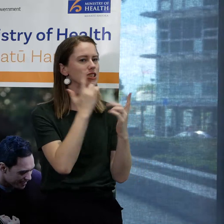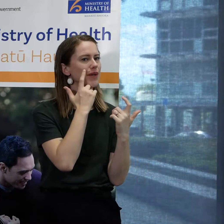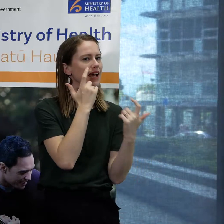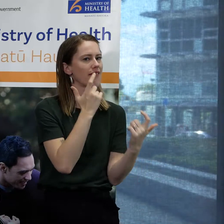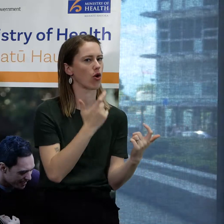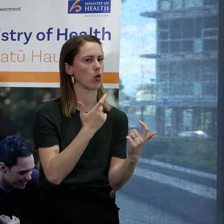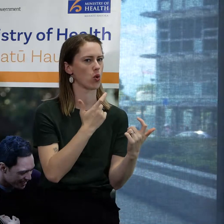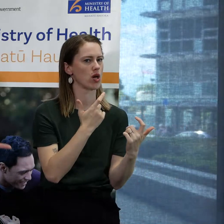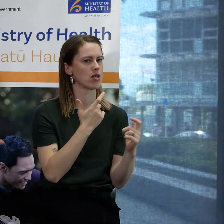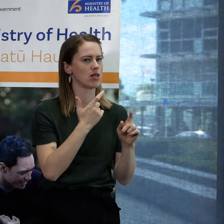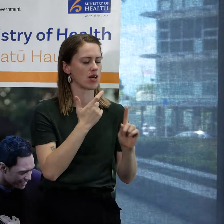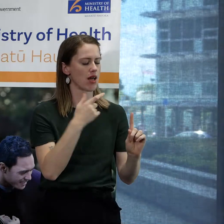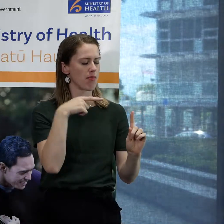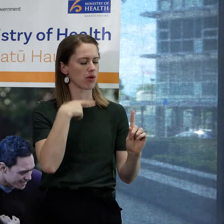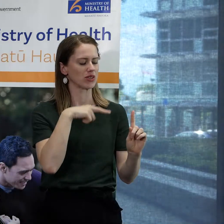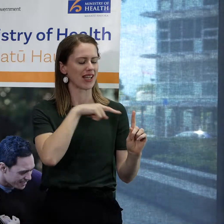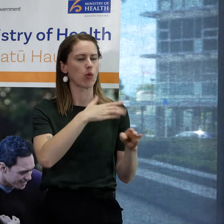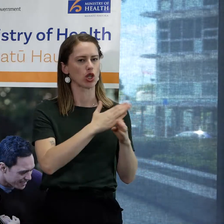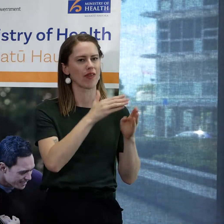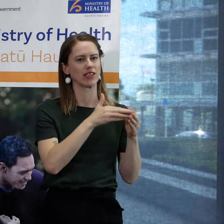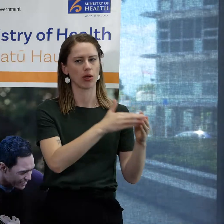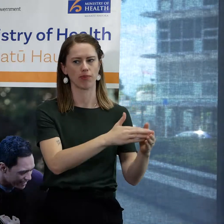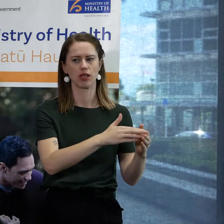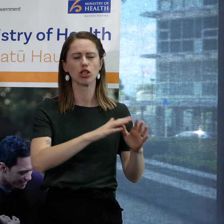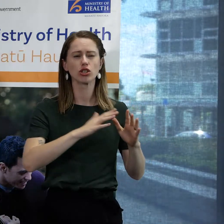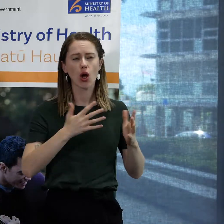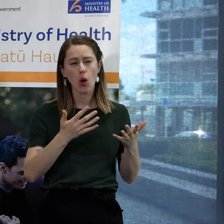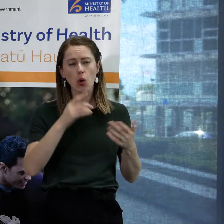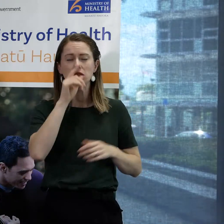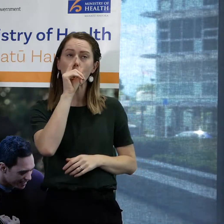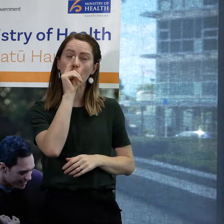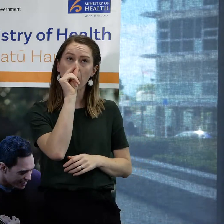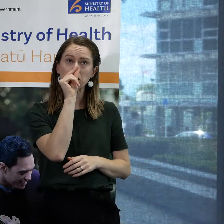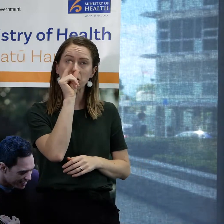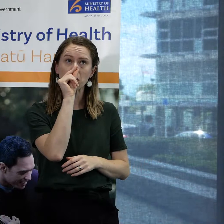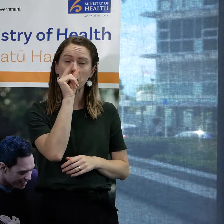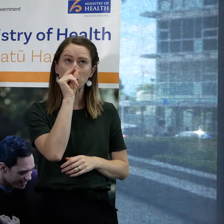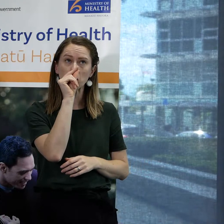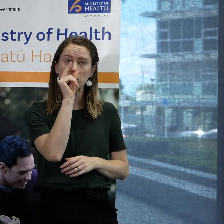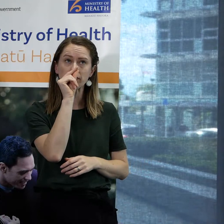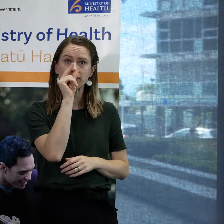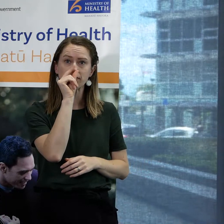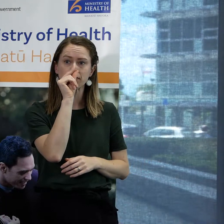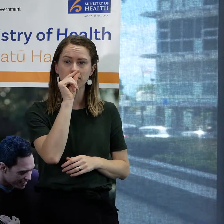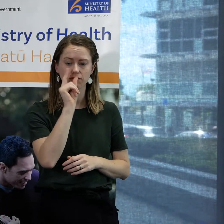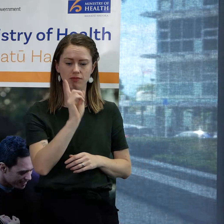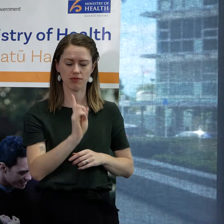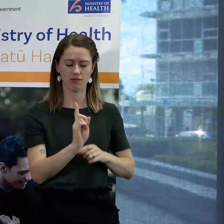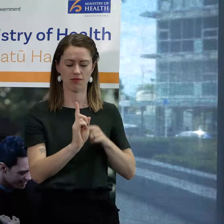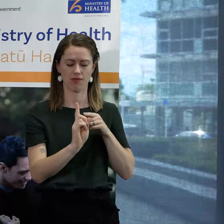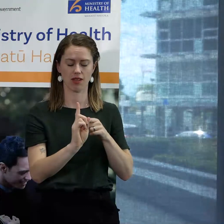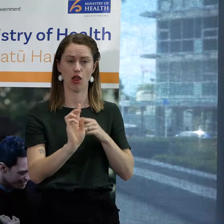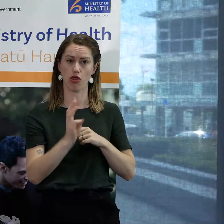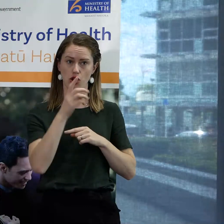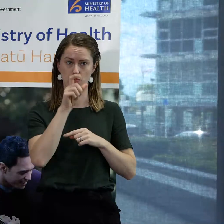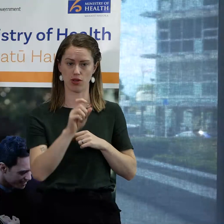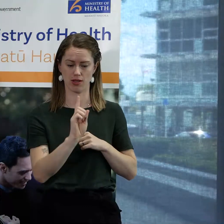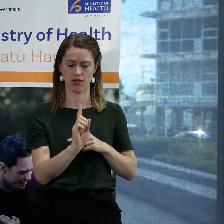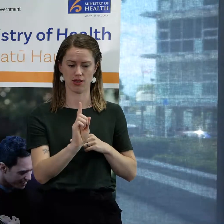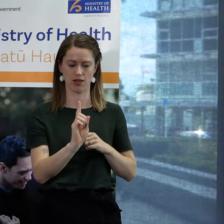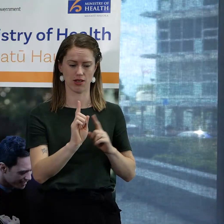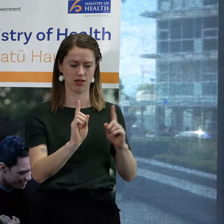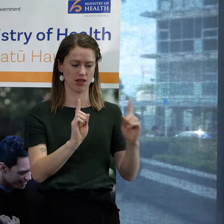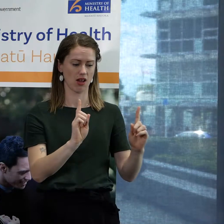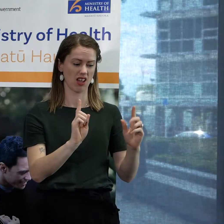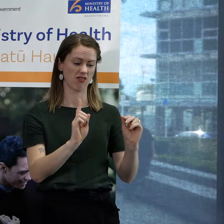close contact, and because they had worked on the ship. So the possibility is that the infection of this third person could have